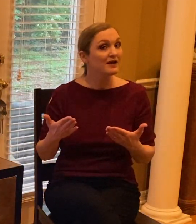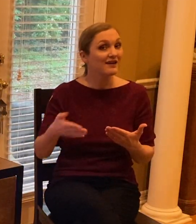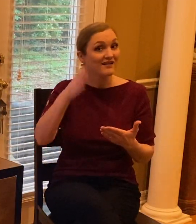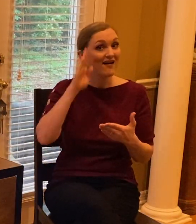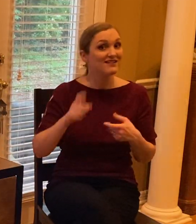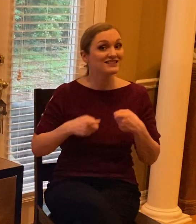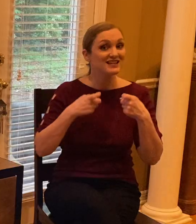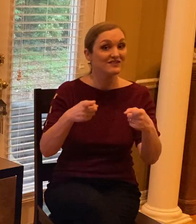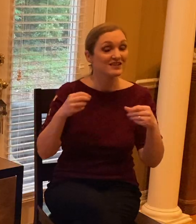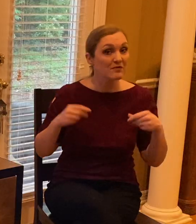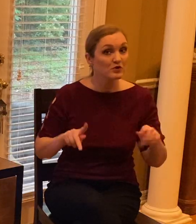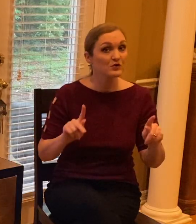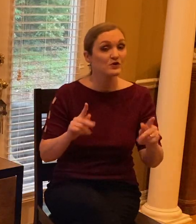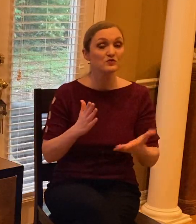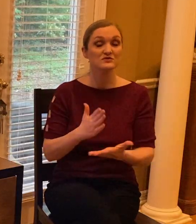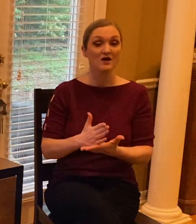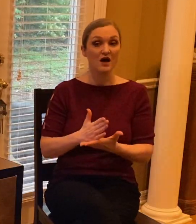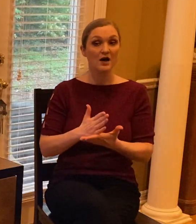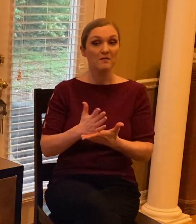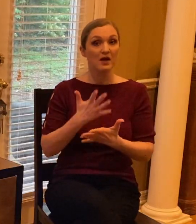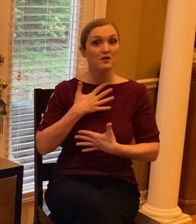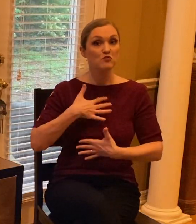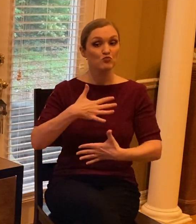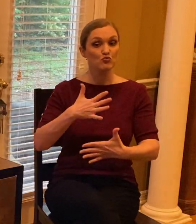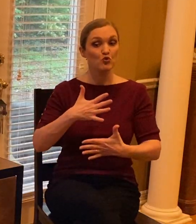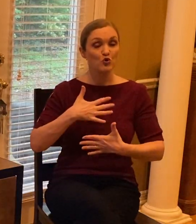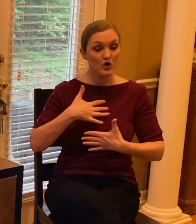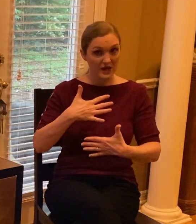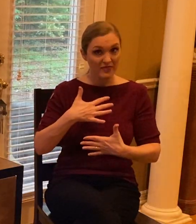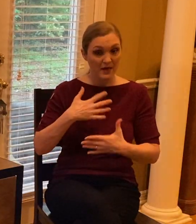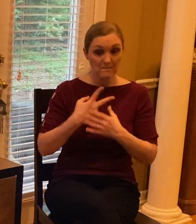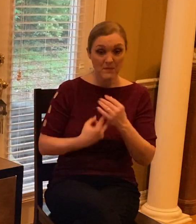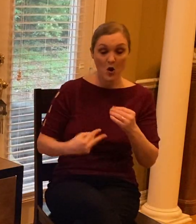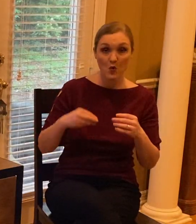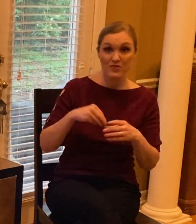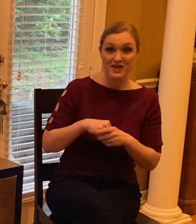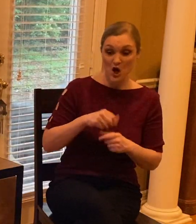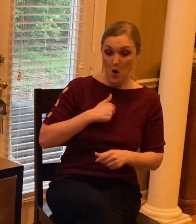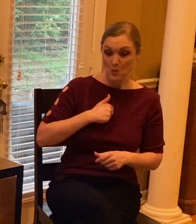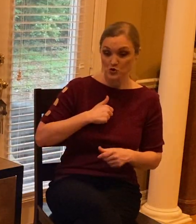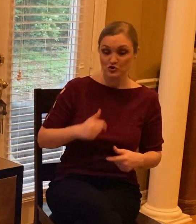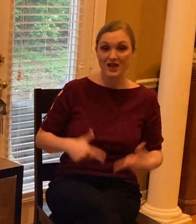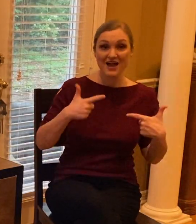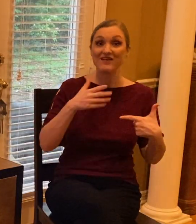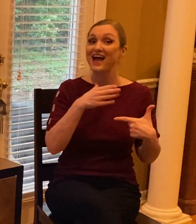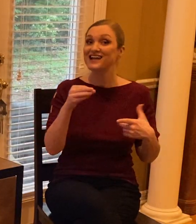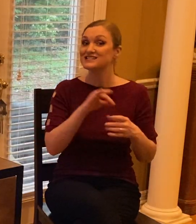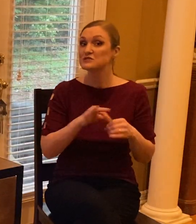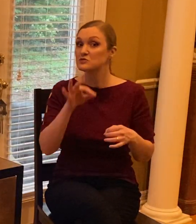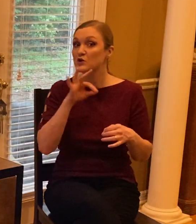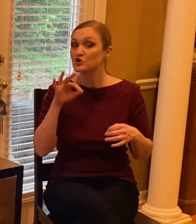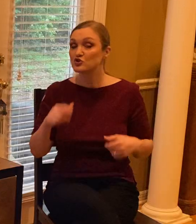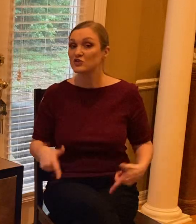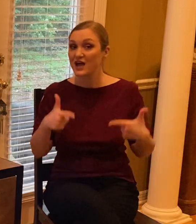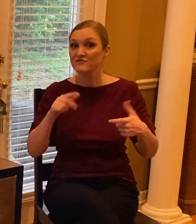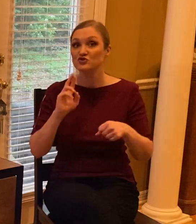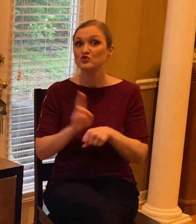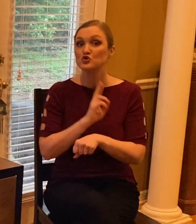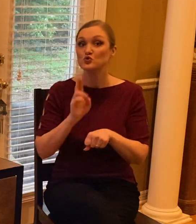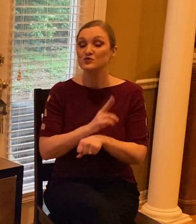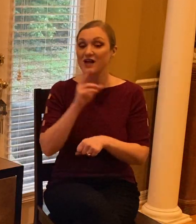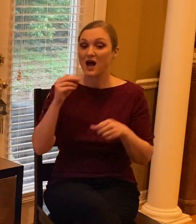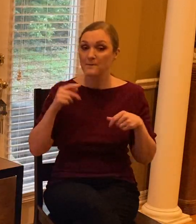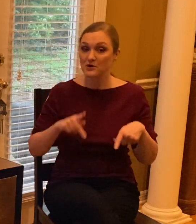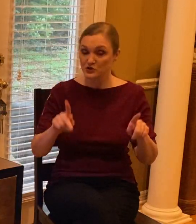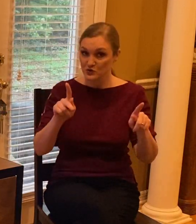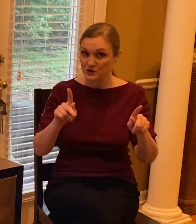opportunity to take a breath, and both in our personal life and in our spiritual life, to take that opportunity that we were